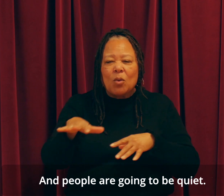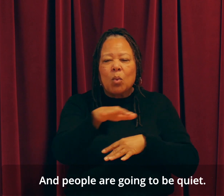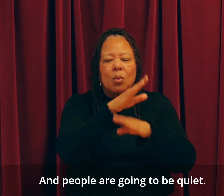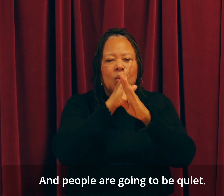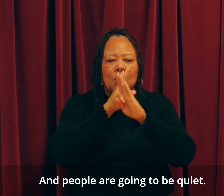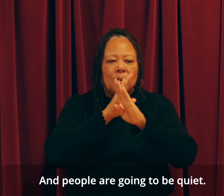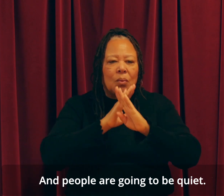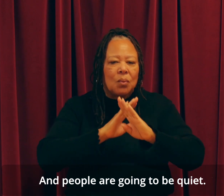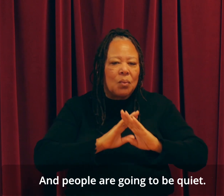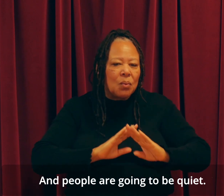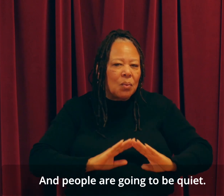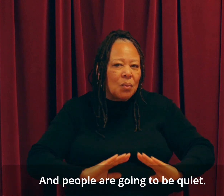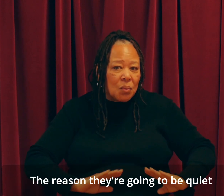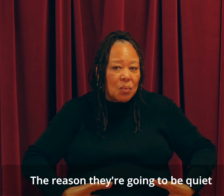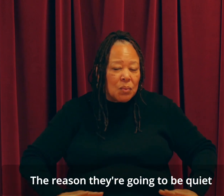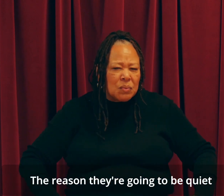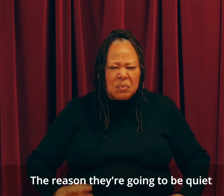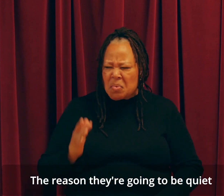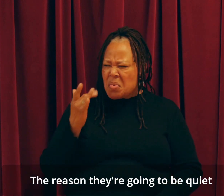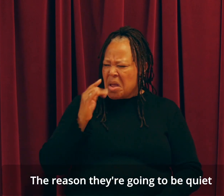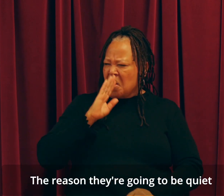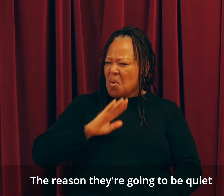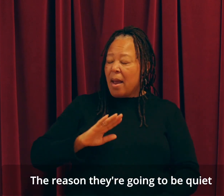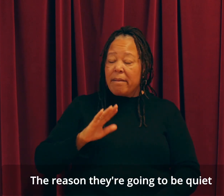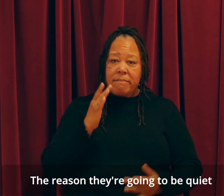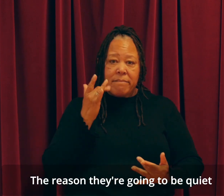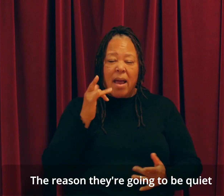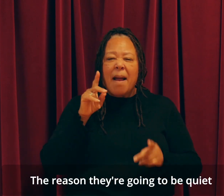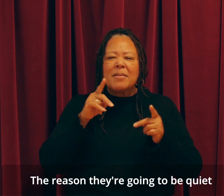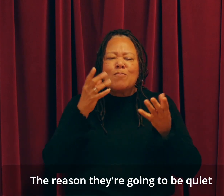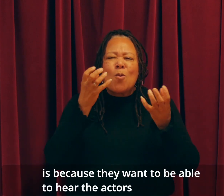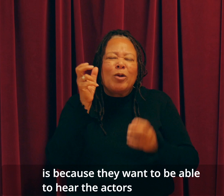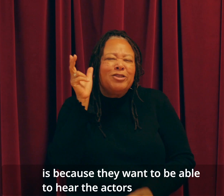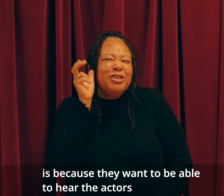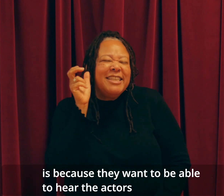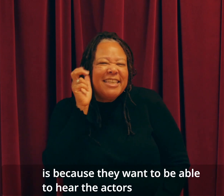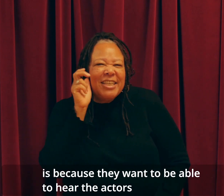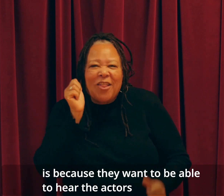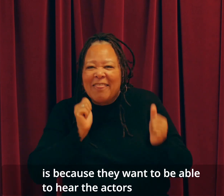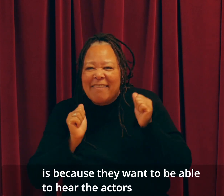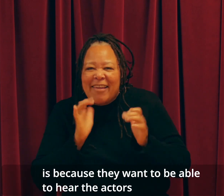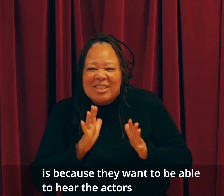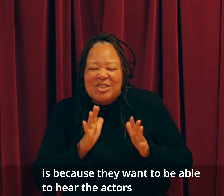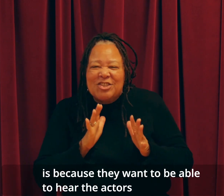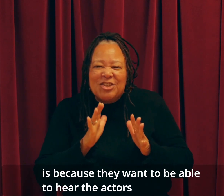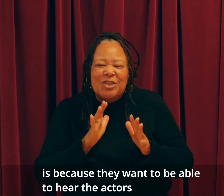And people are going to be quiet. The reason they're going to be quiet is because they want to be able to hear the